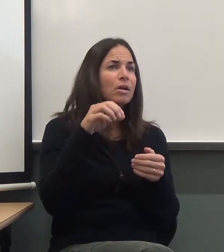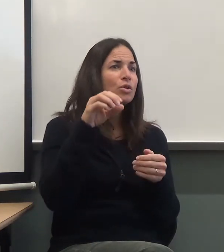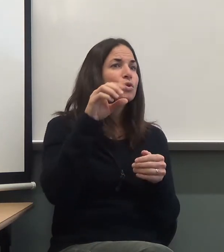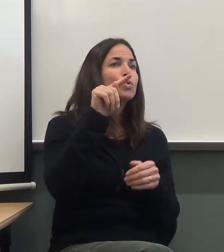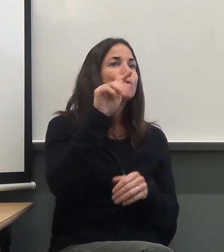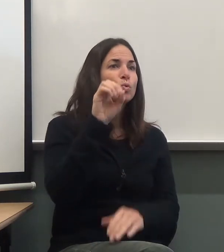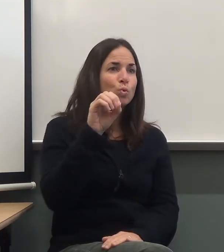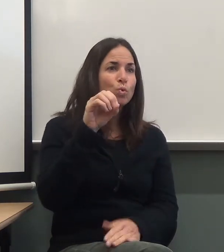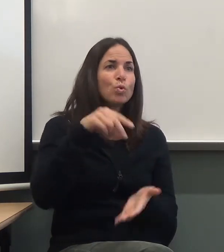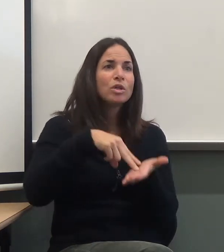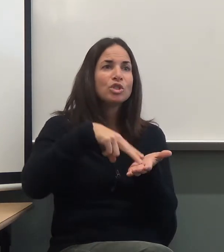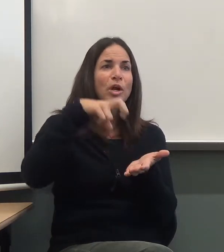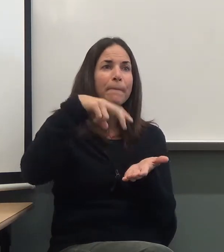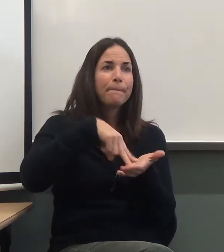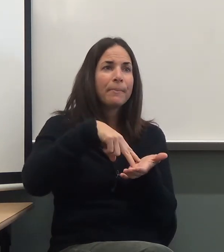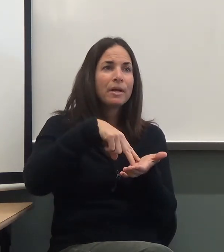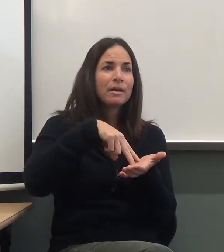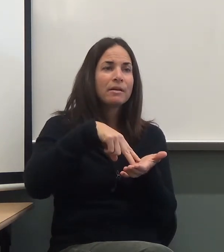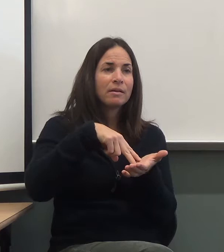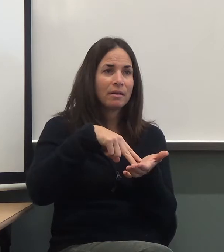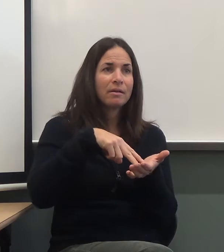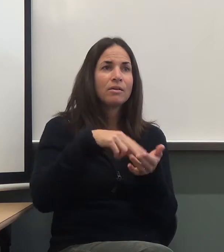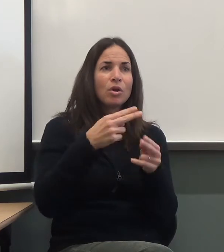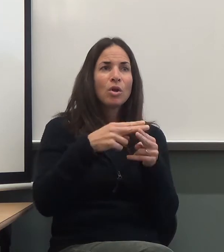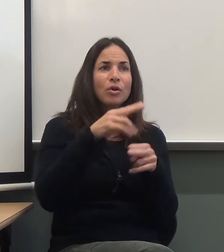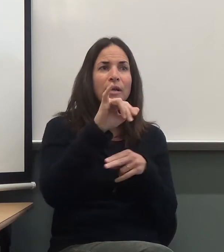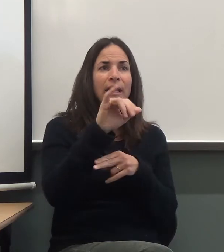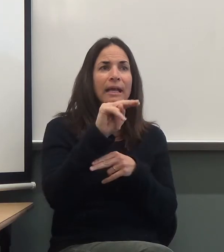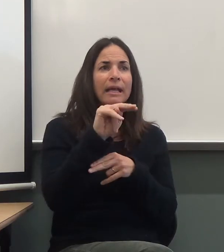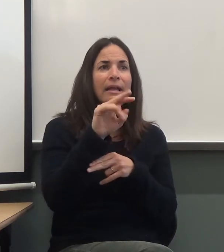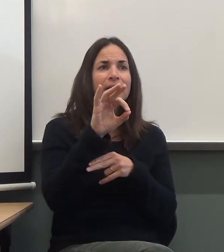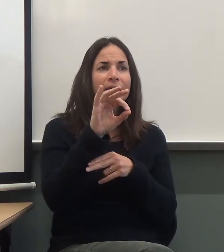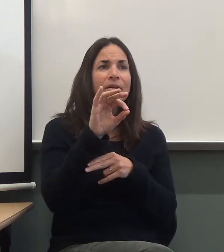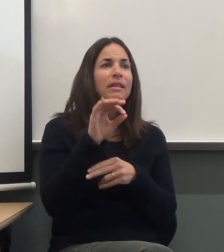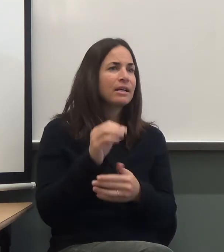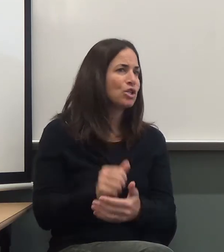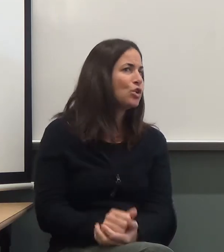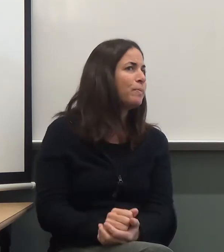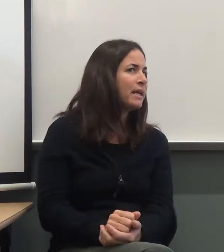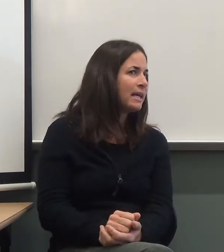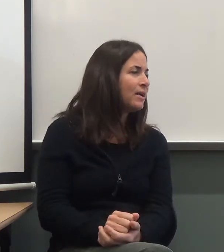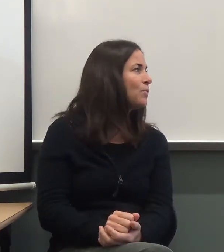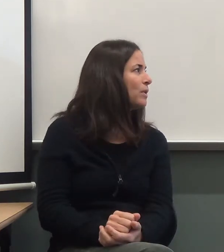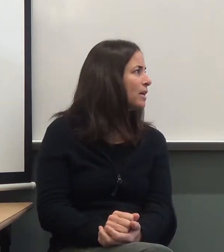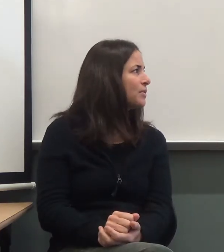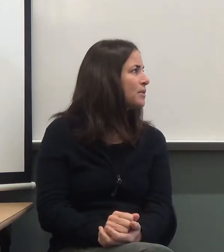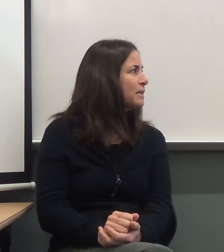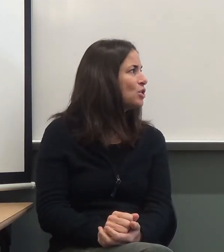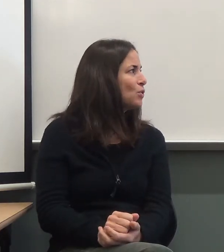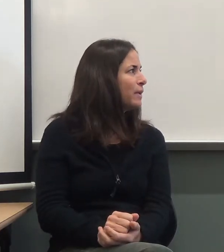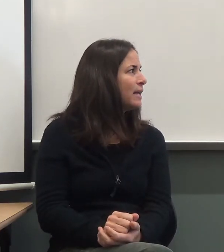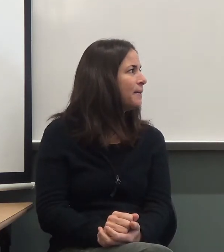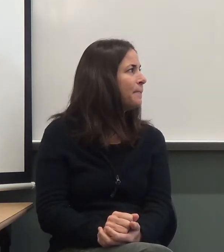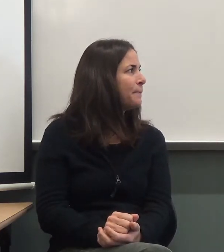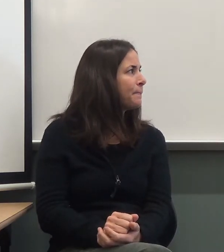jump. There it is. So to, Like added. to be, would also be to be.